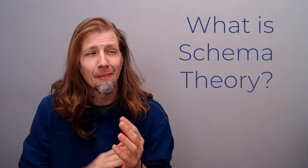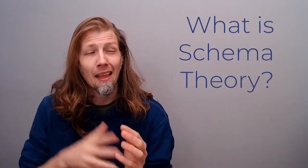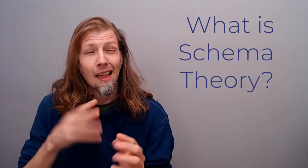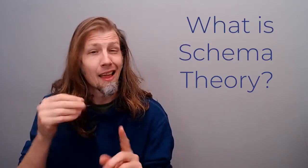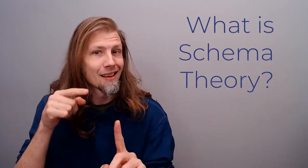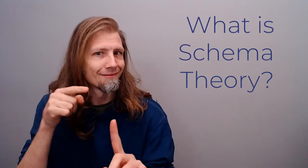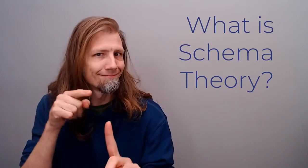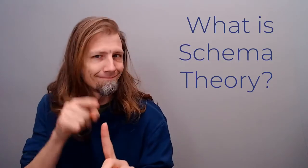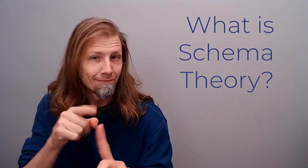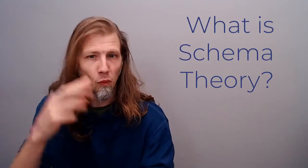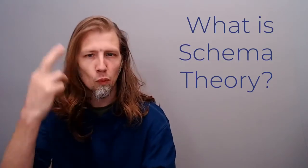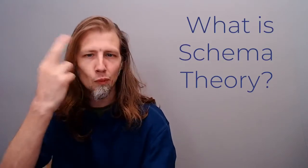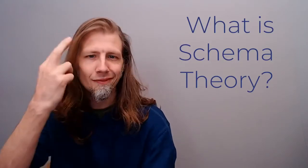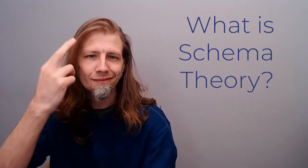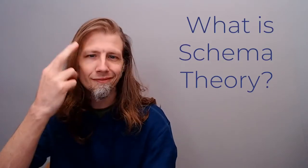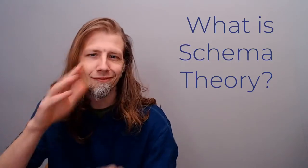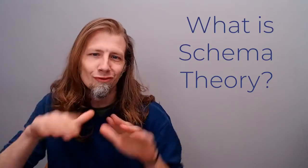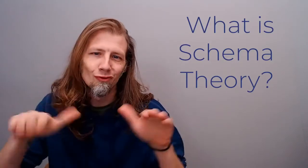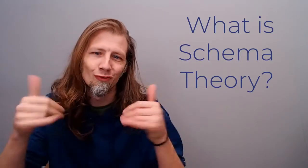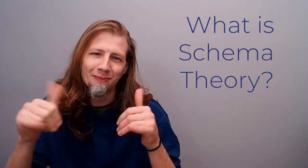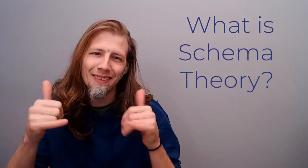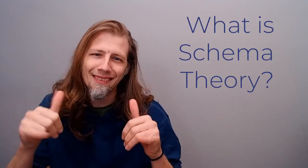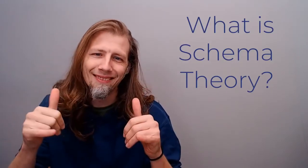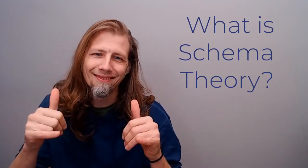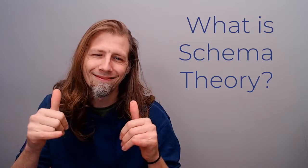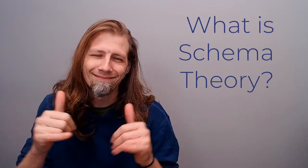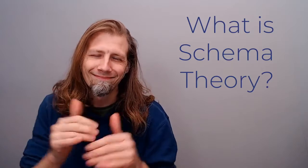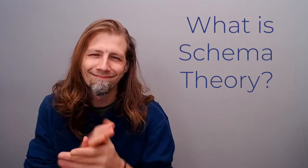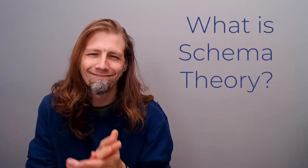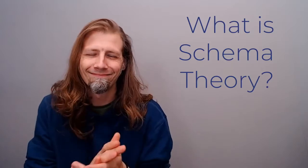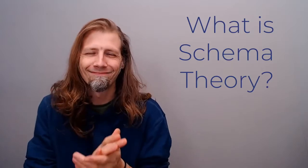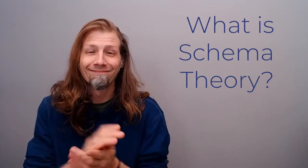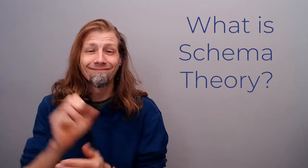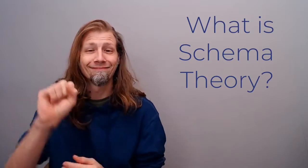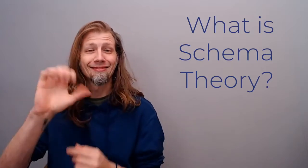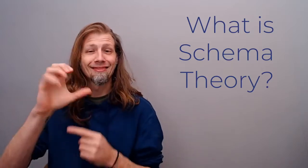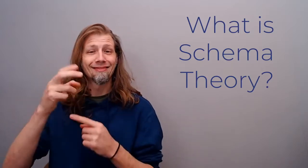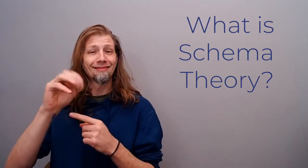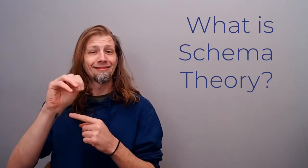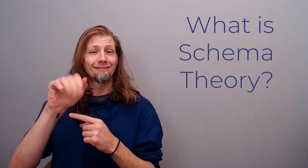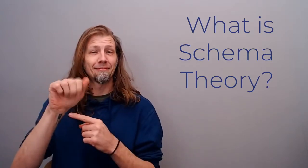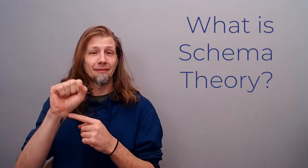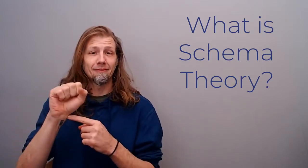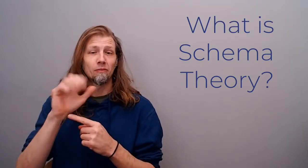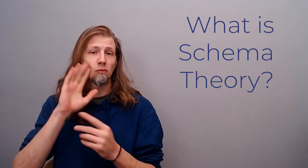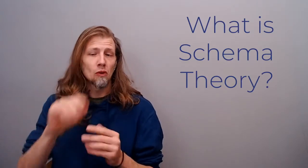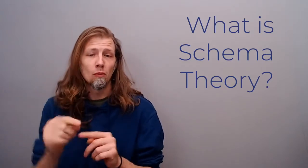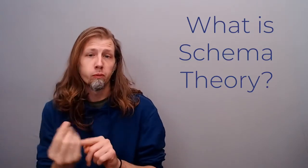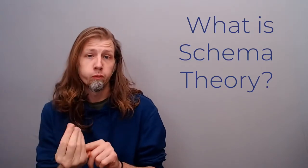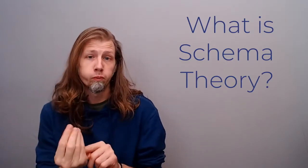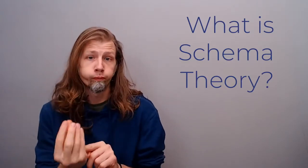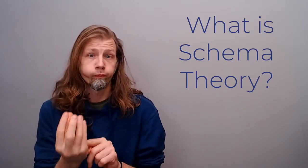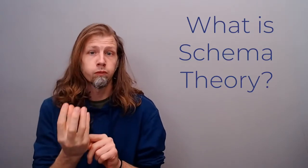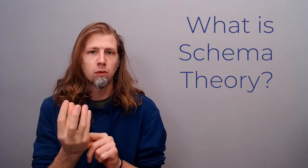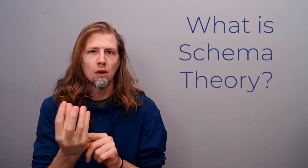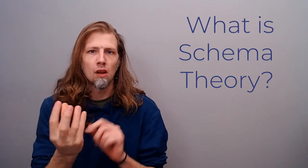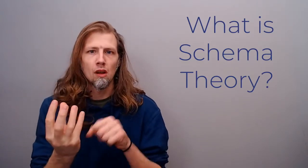play. Schema in children mature over time. They grow and shift incredibly quickly, and schemas